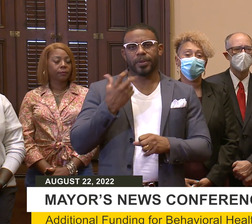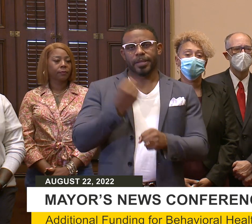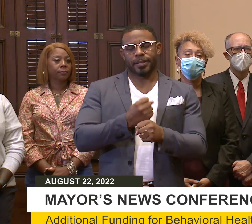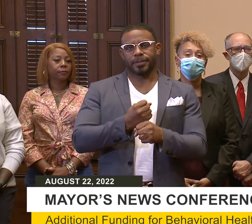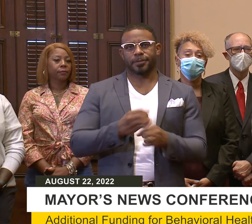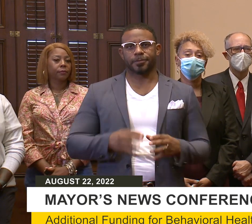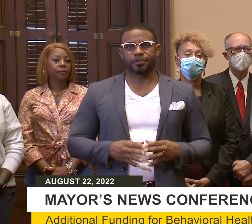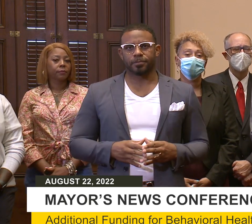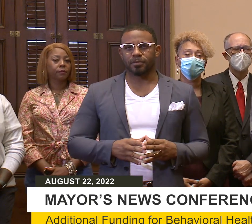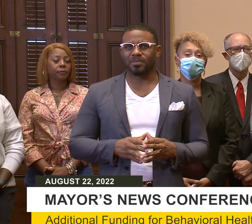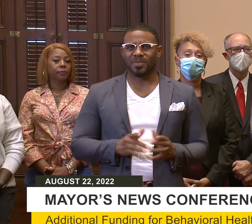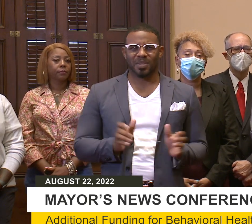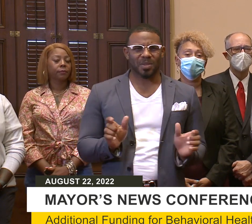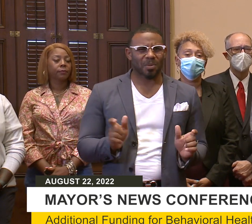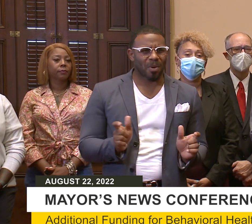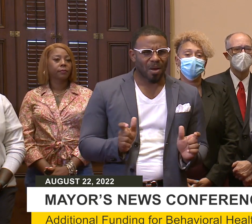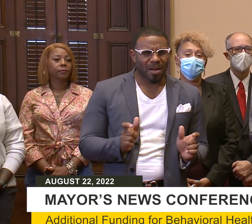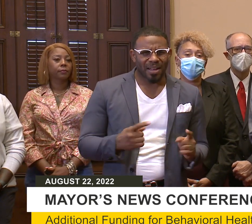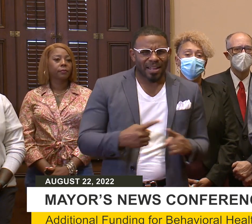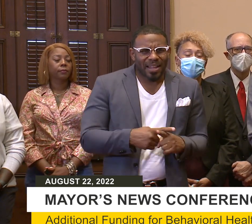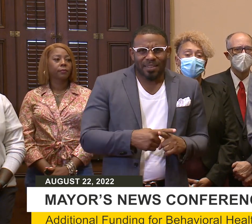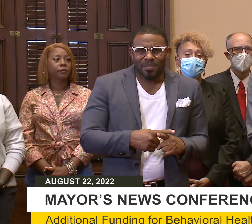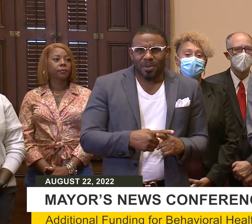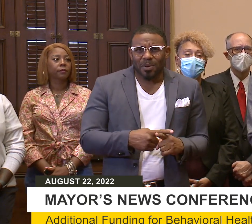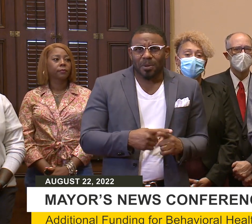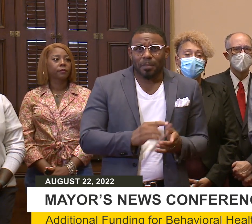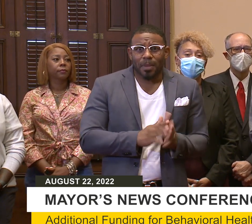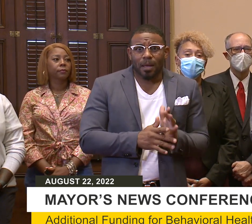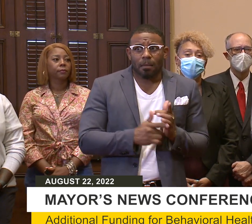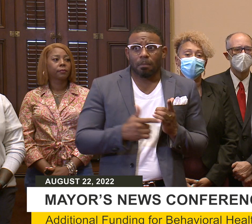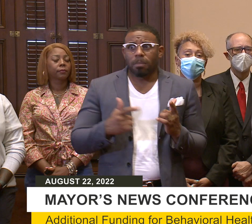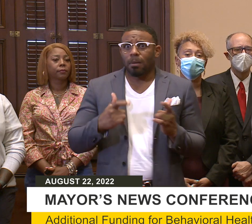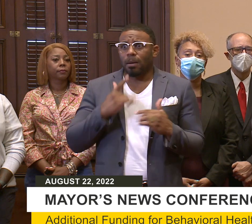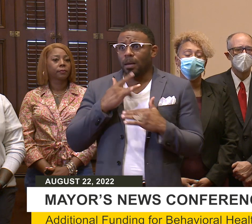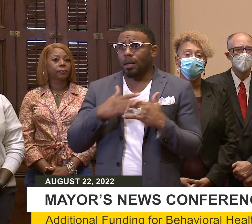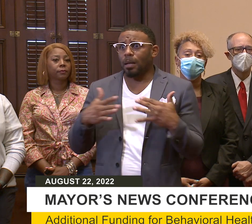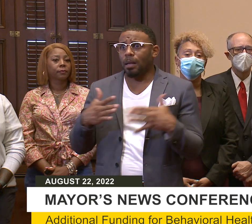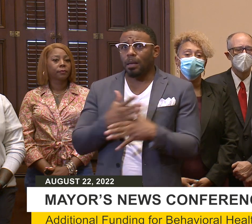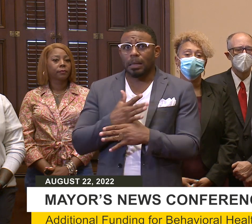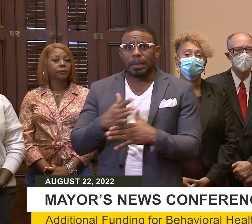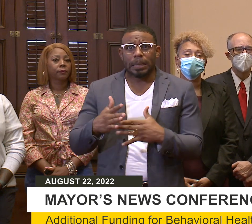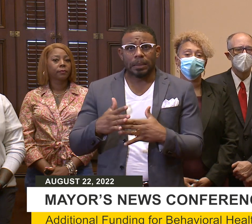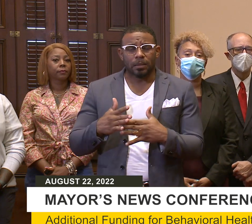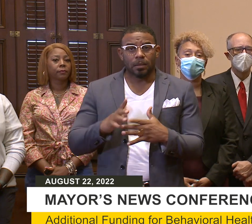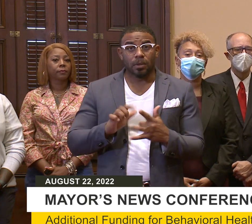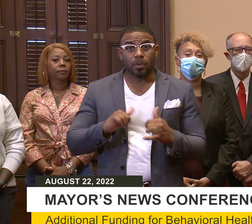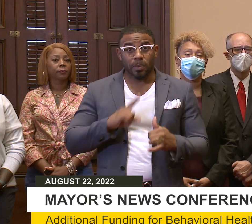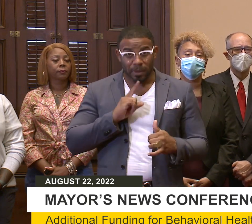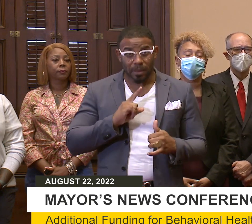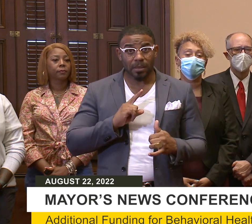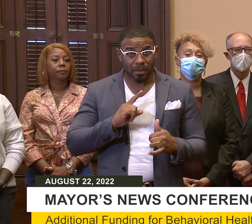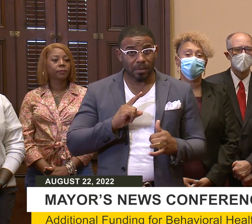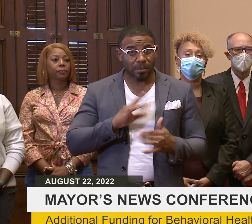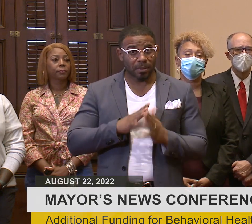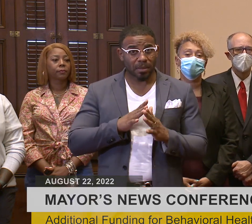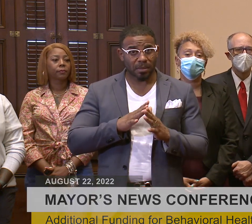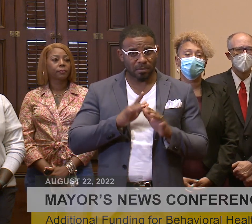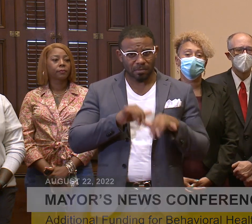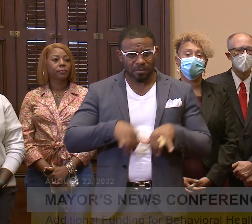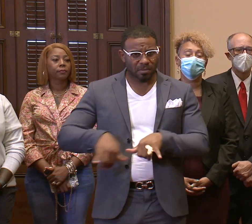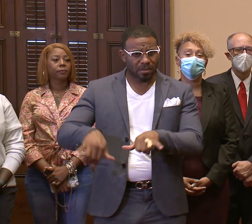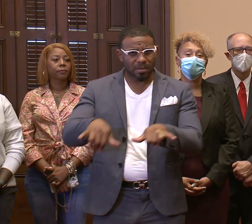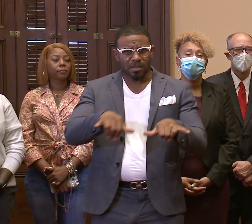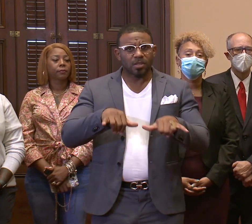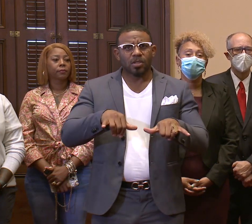3 years. Small conflicts quickly escalate into bloodshed. When we deinstitutionalized